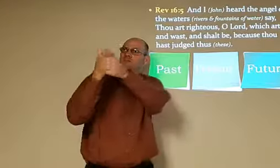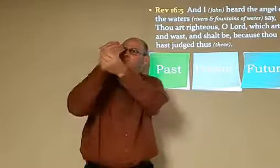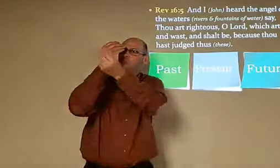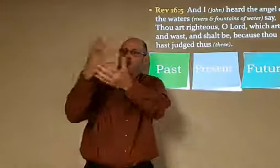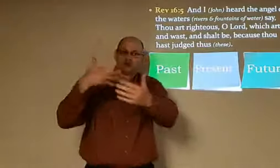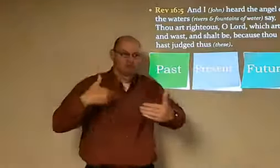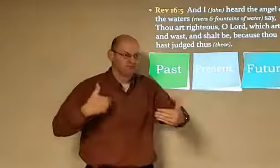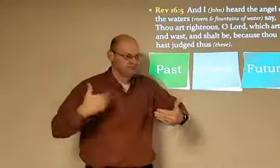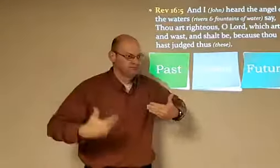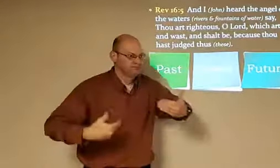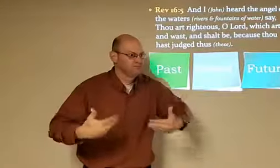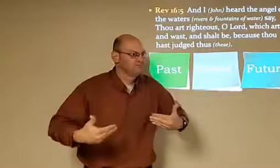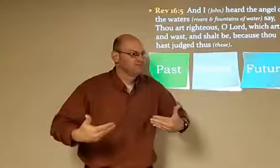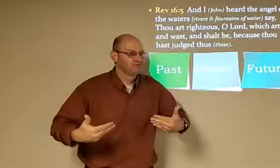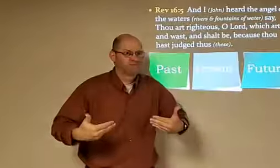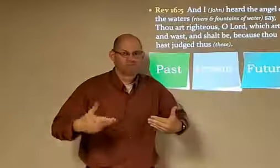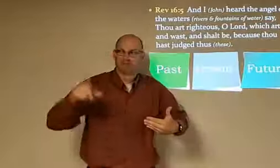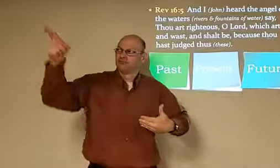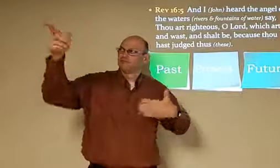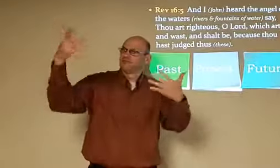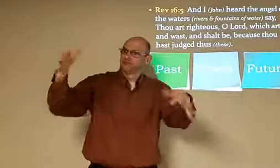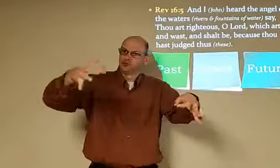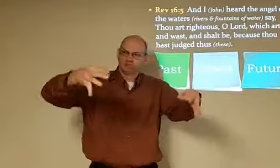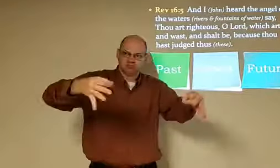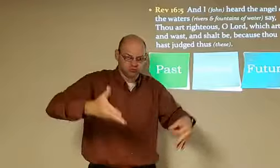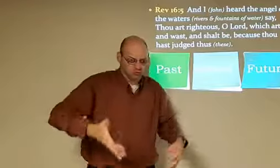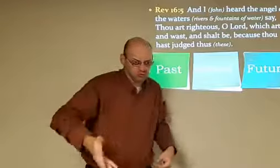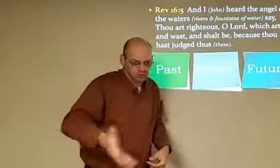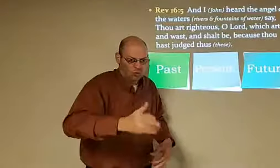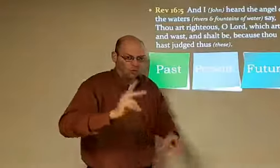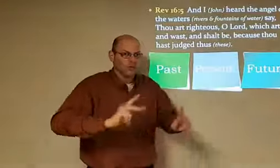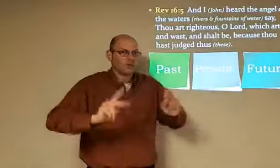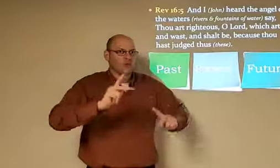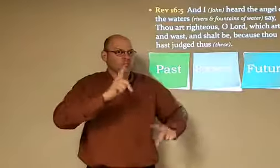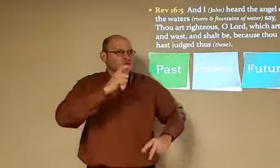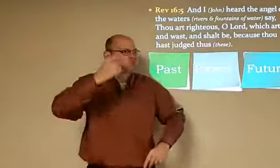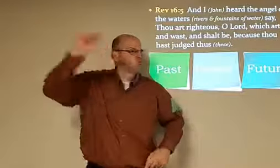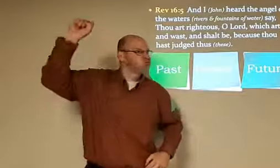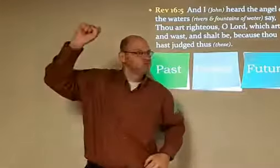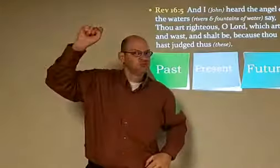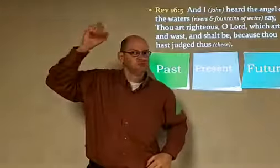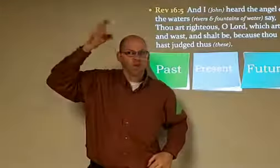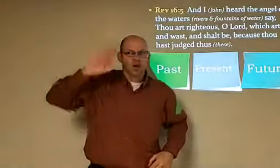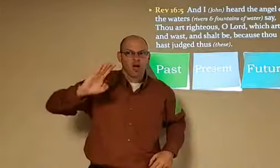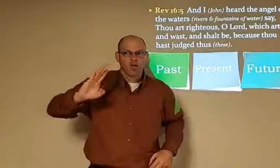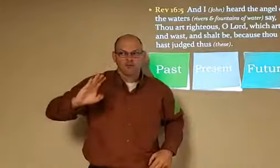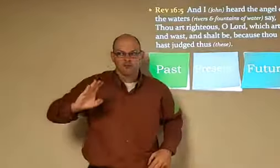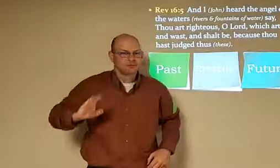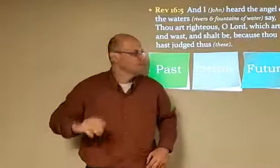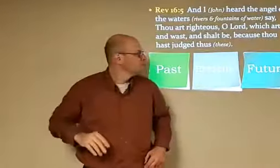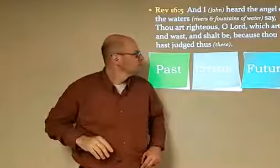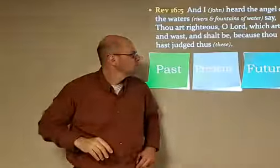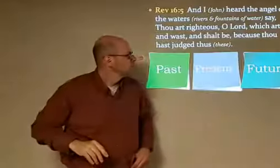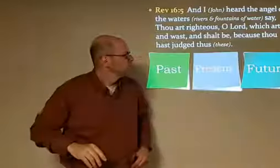My job, you tell me to pour it out. You said judgment. You pour it. Okay, I pour it out. Those